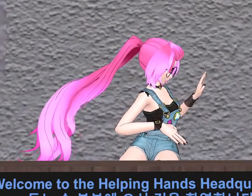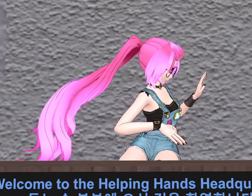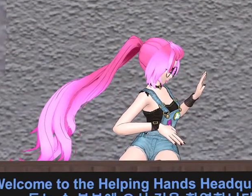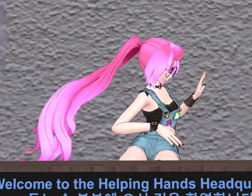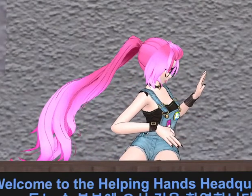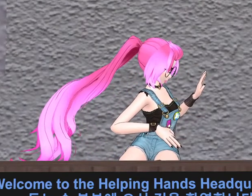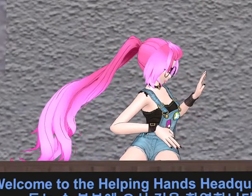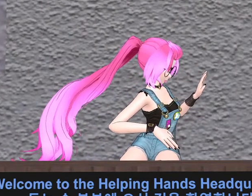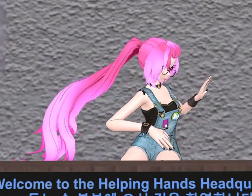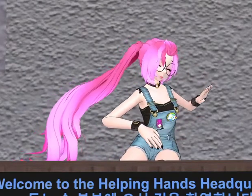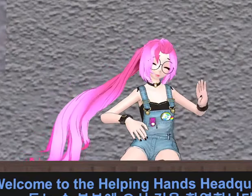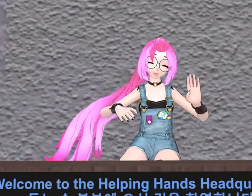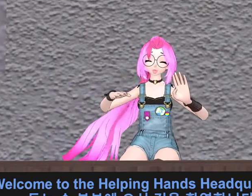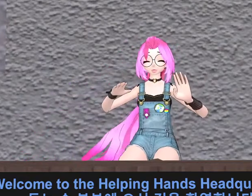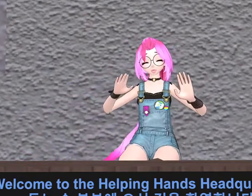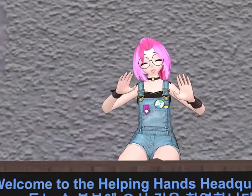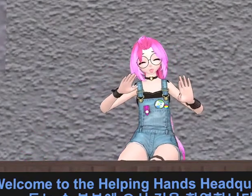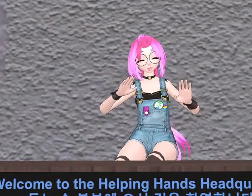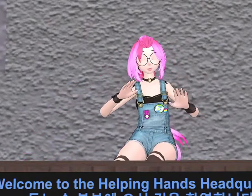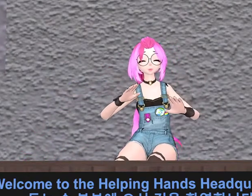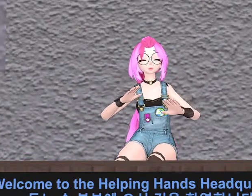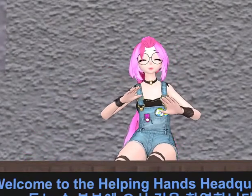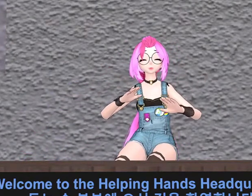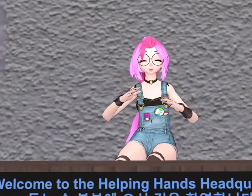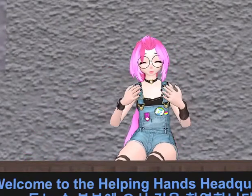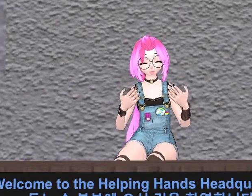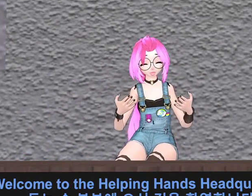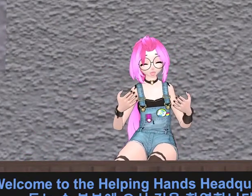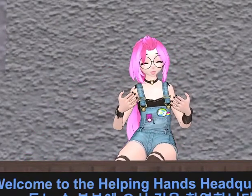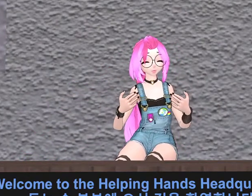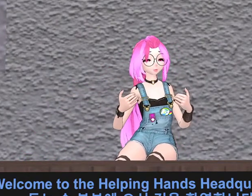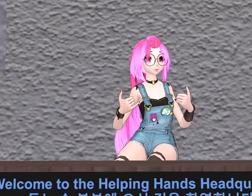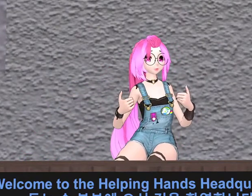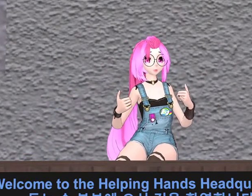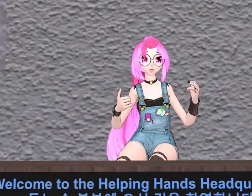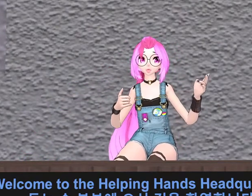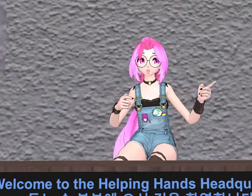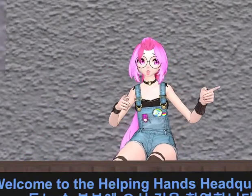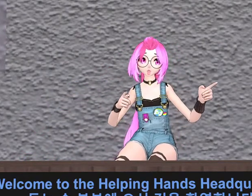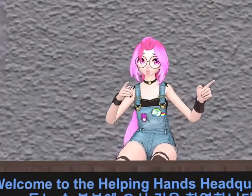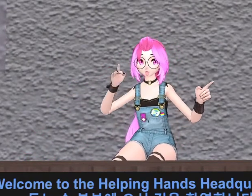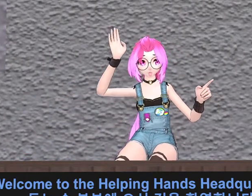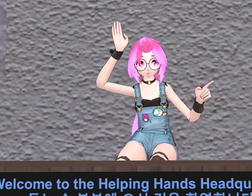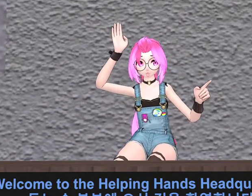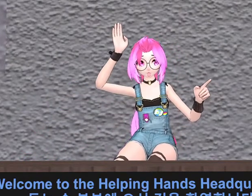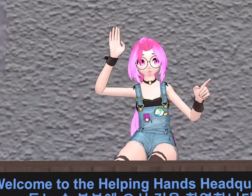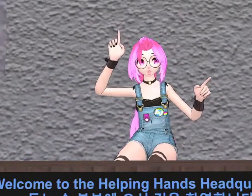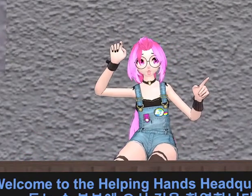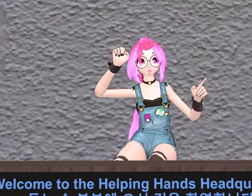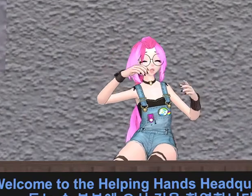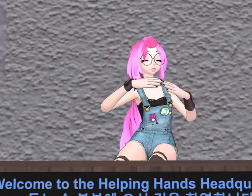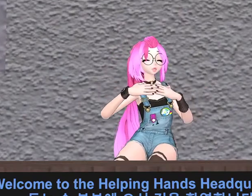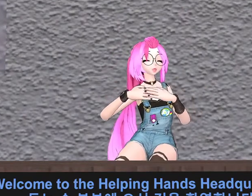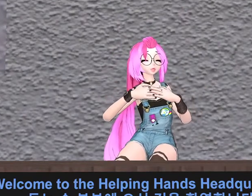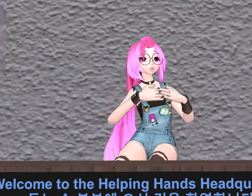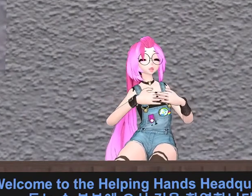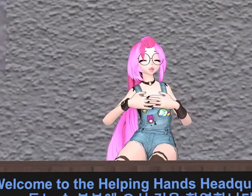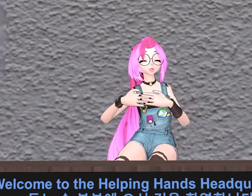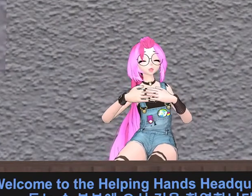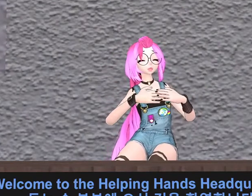too. Okay, so now, okay, wait. I need another show of hands. I already asked. Who here is American?